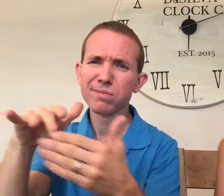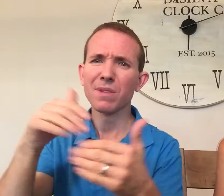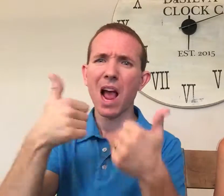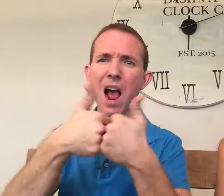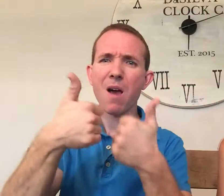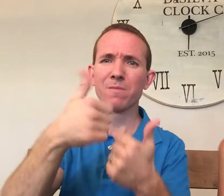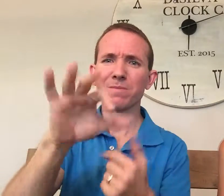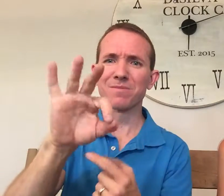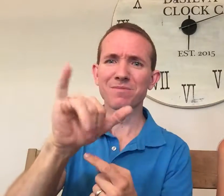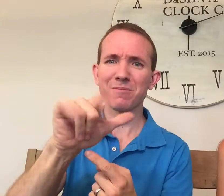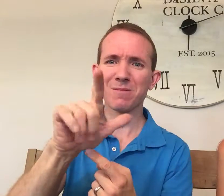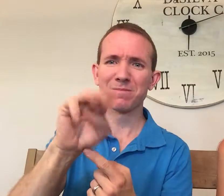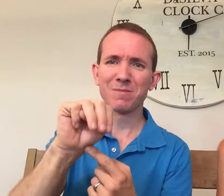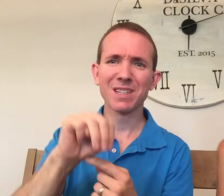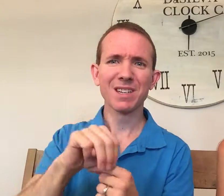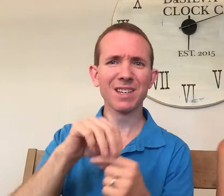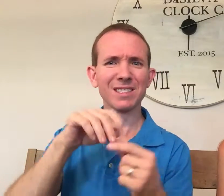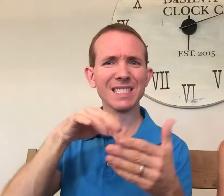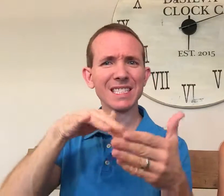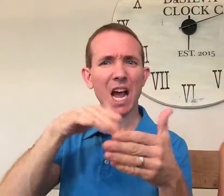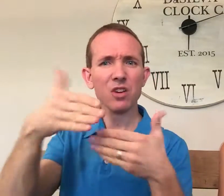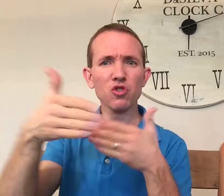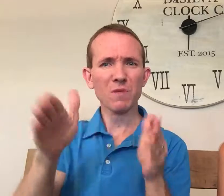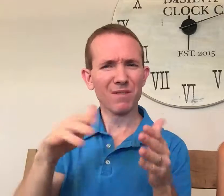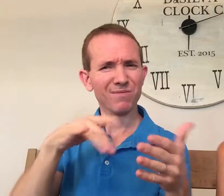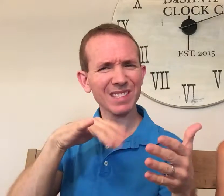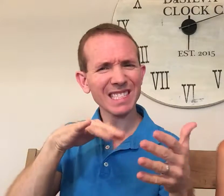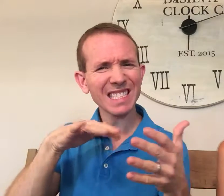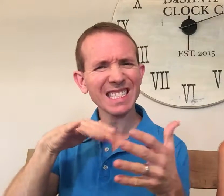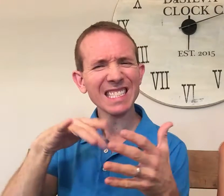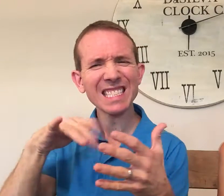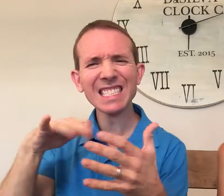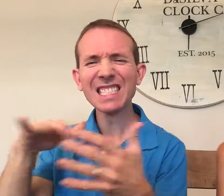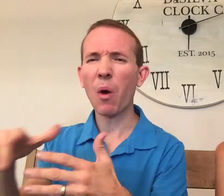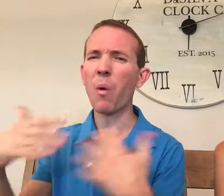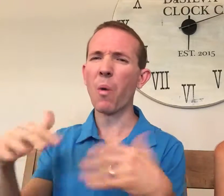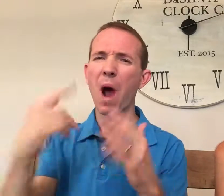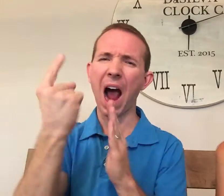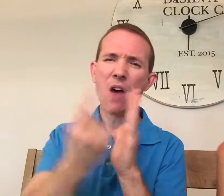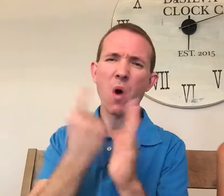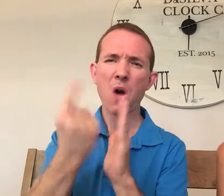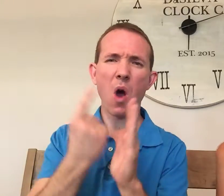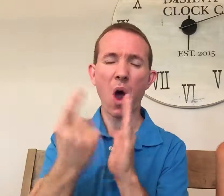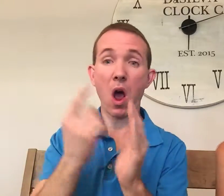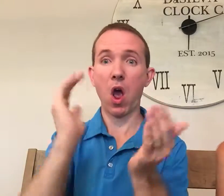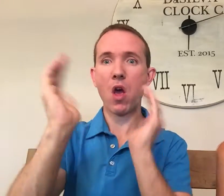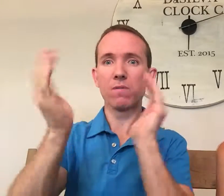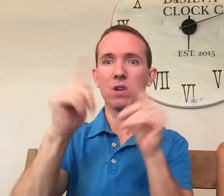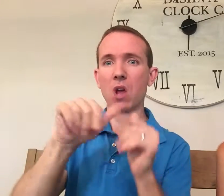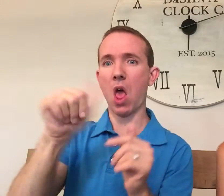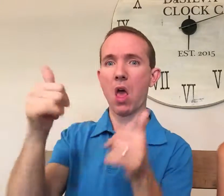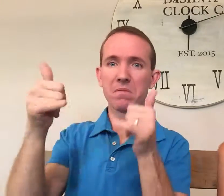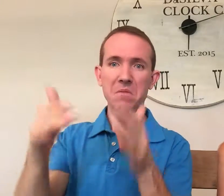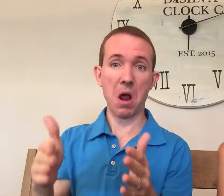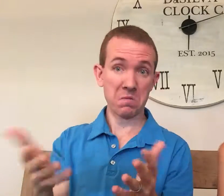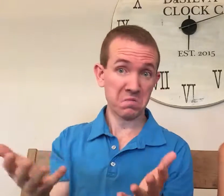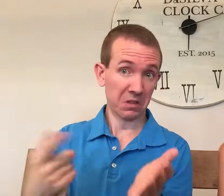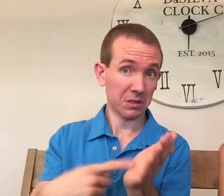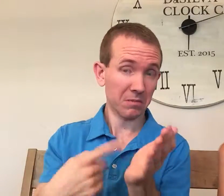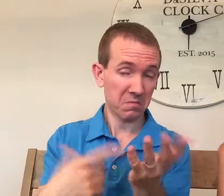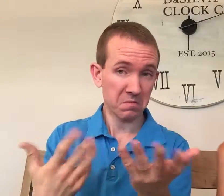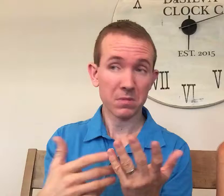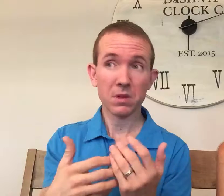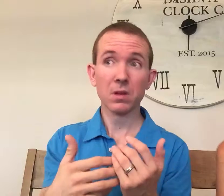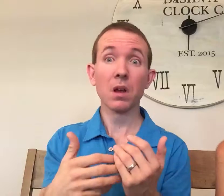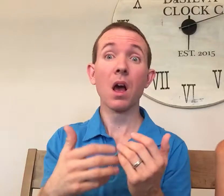hours every night studying the game plans, the films, in the room of other teams, hours and hours invested